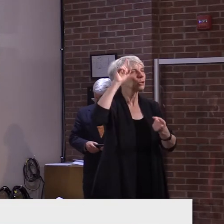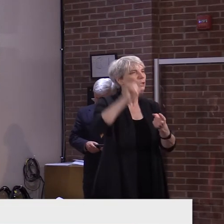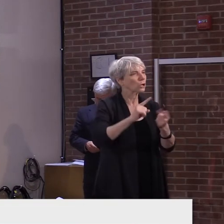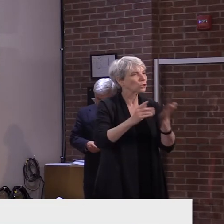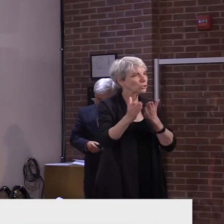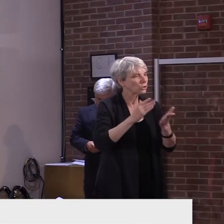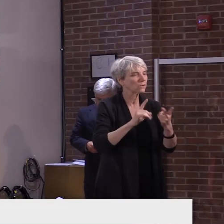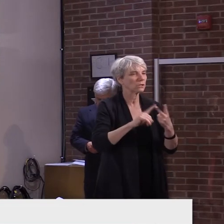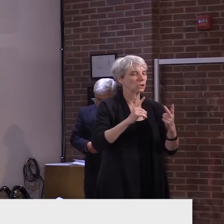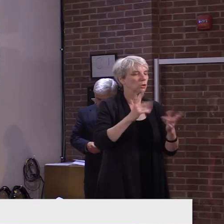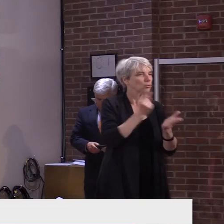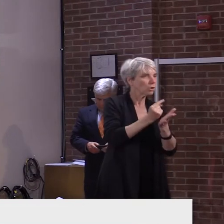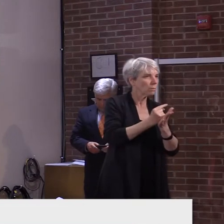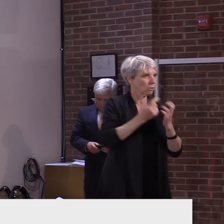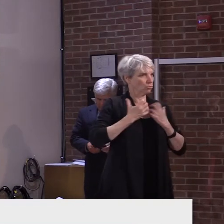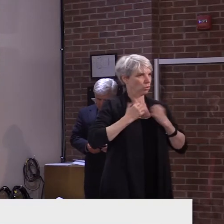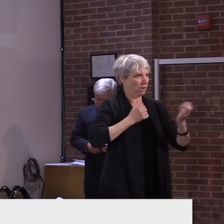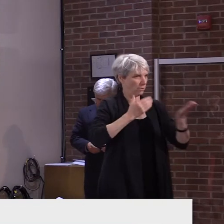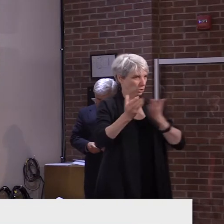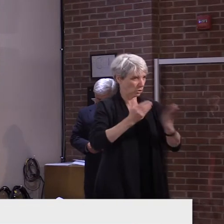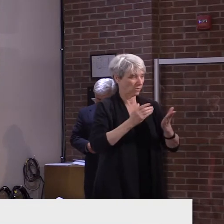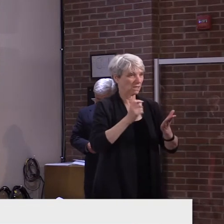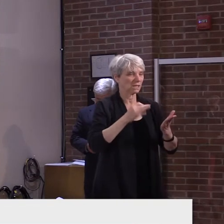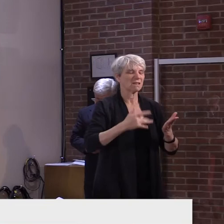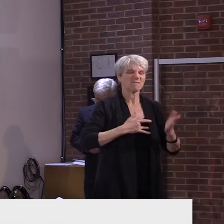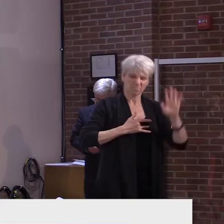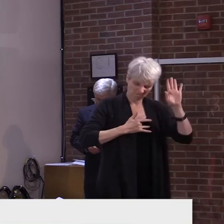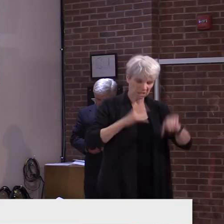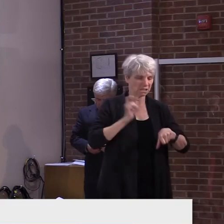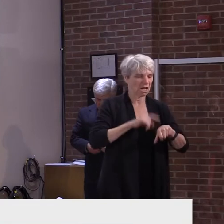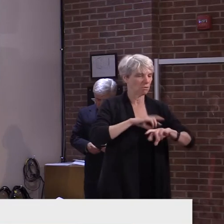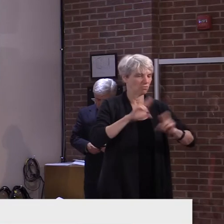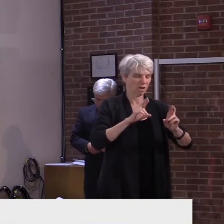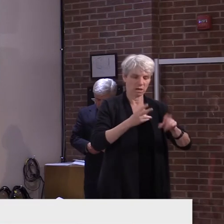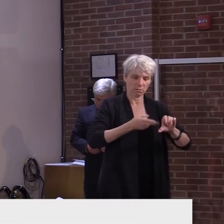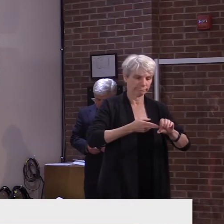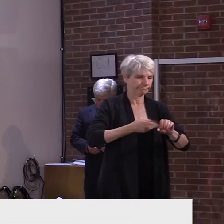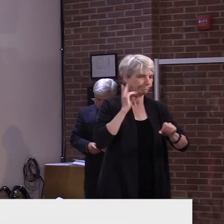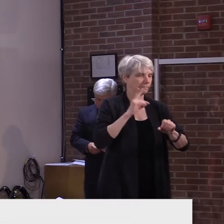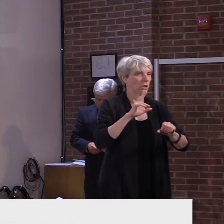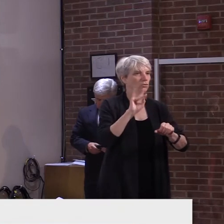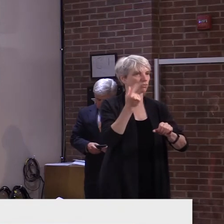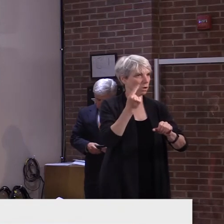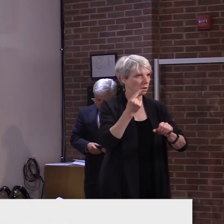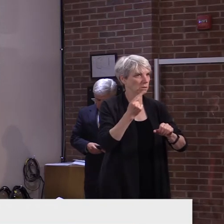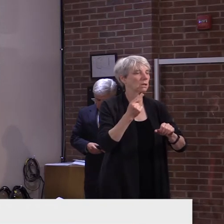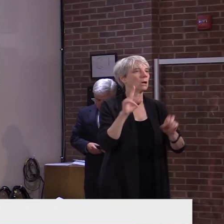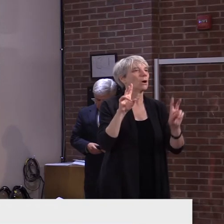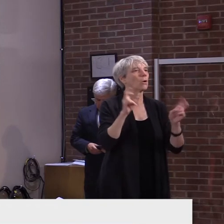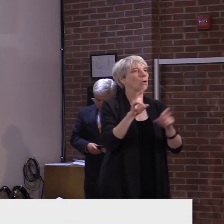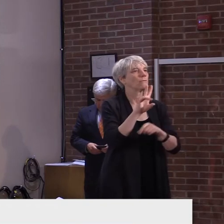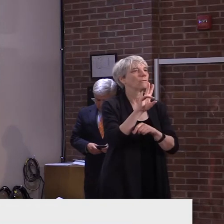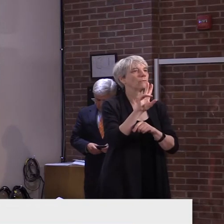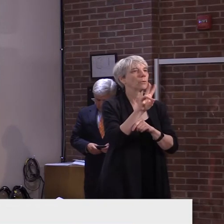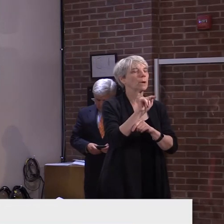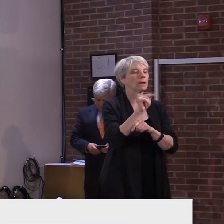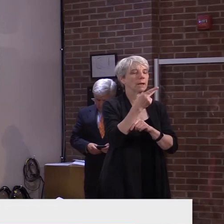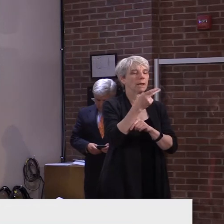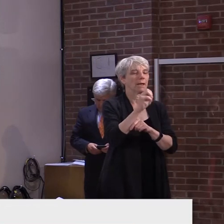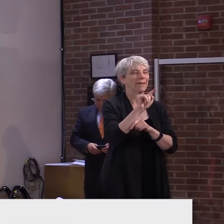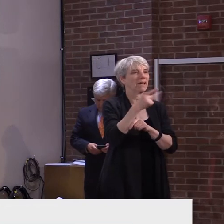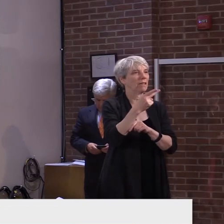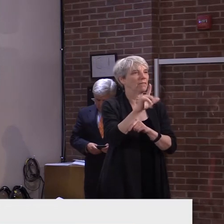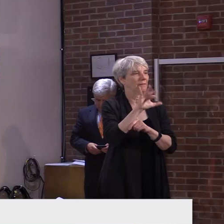recovery services for when one is ready to access them. Vermont HelpLink is free and confidential and can